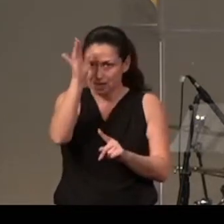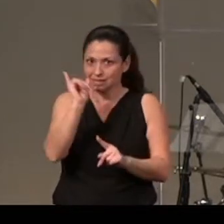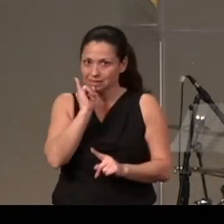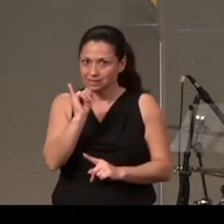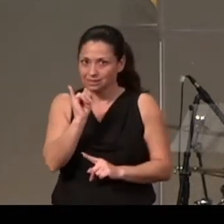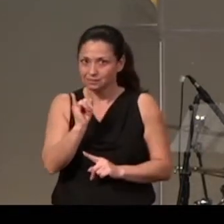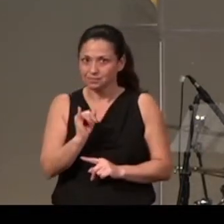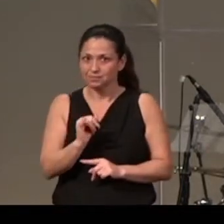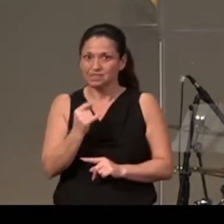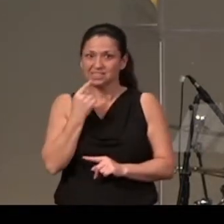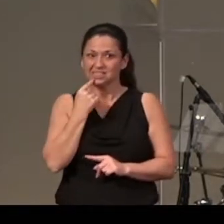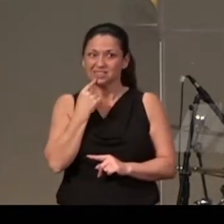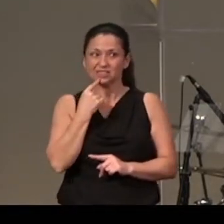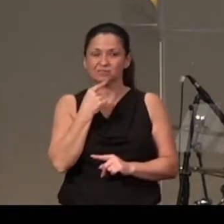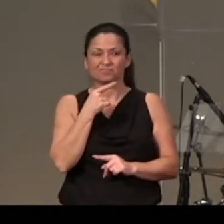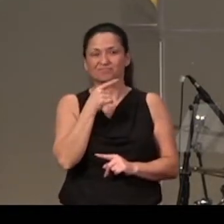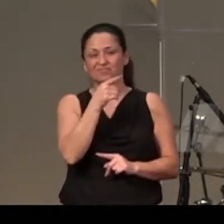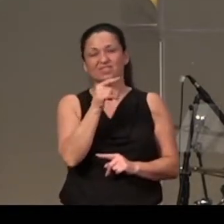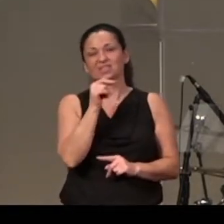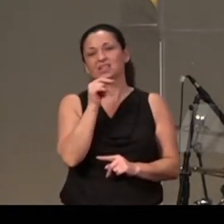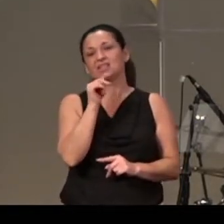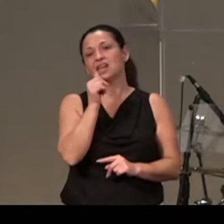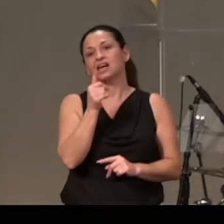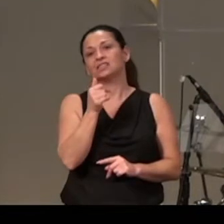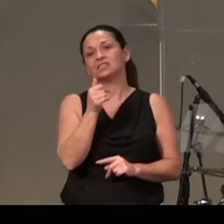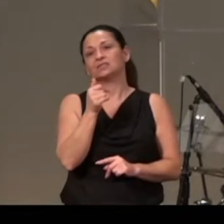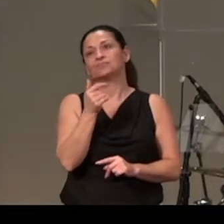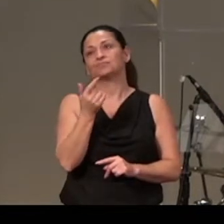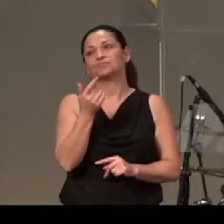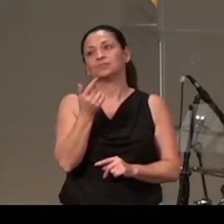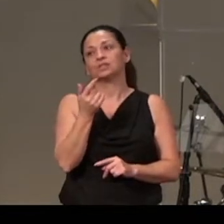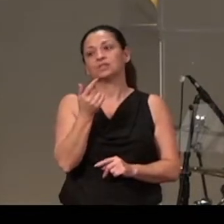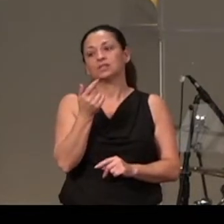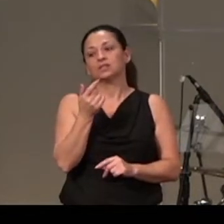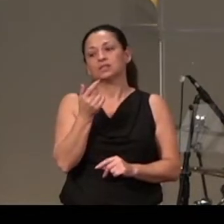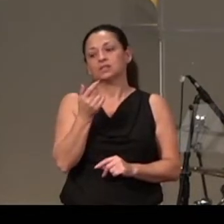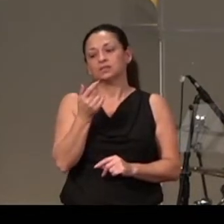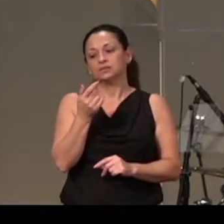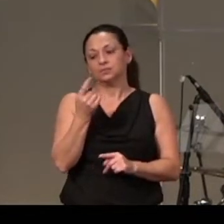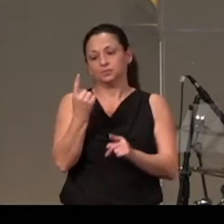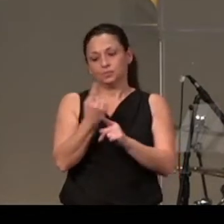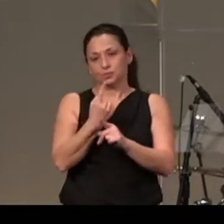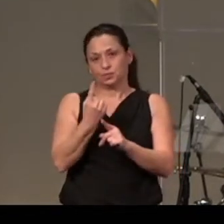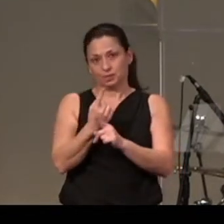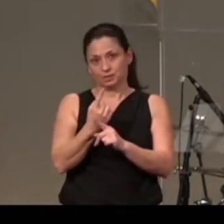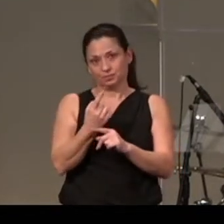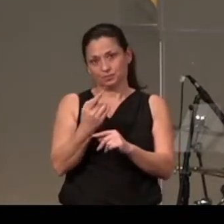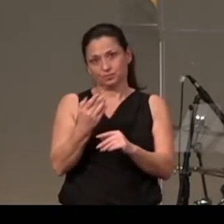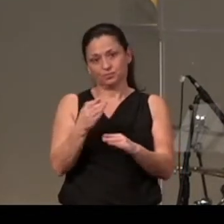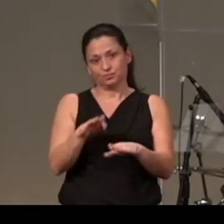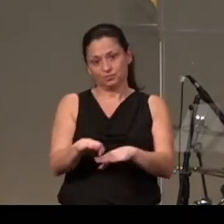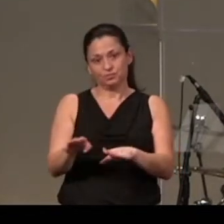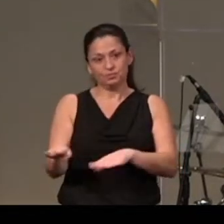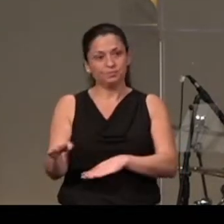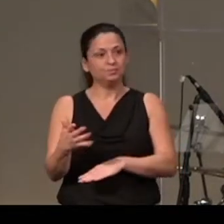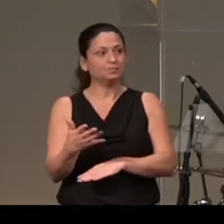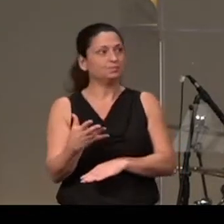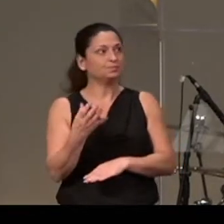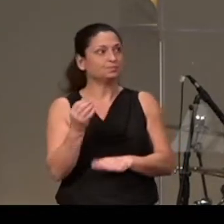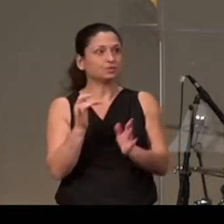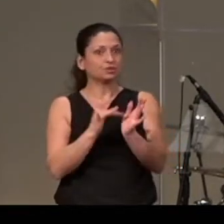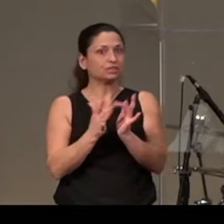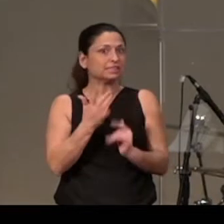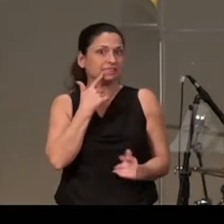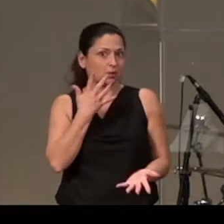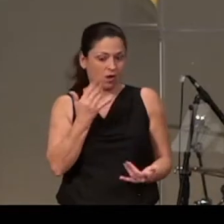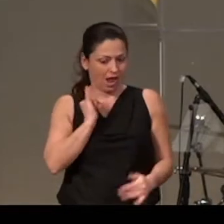They were saying, you're an illegitimate child. And some of you know what Jesus said back, right? He said what? I know who my